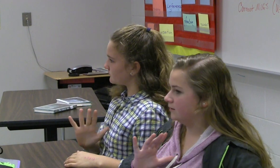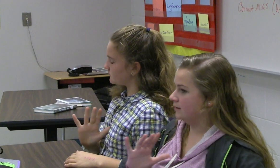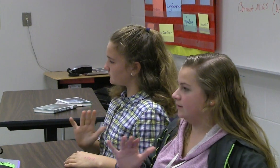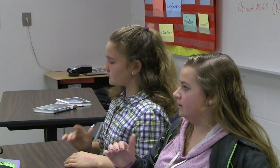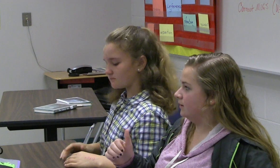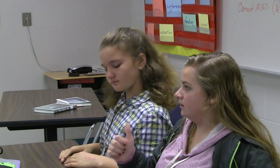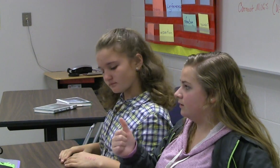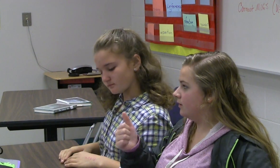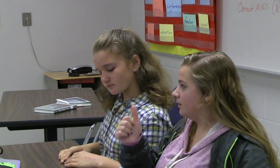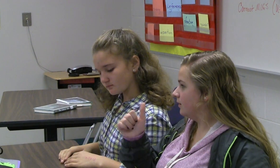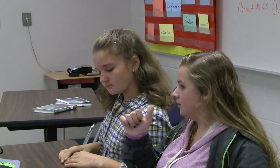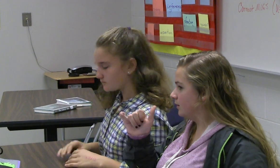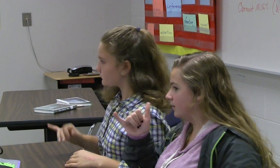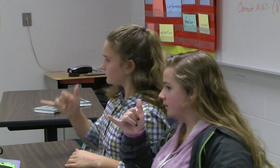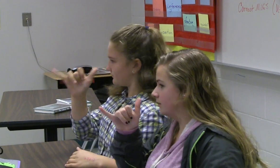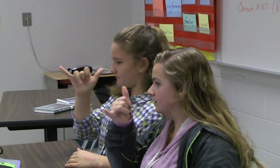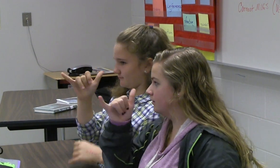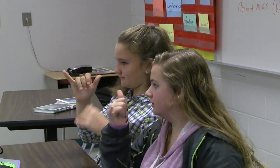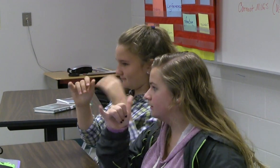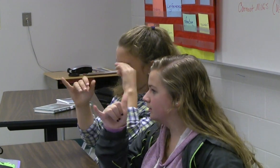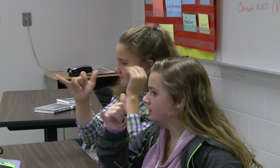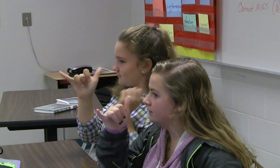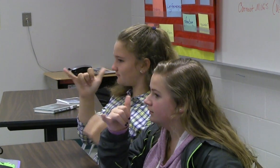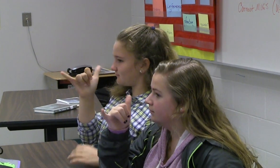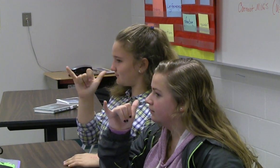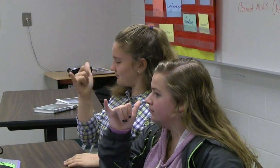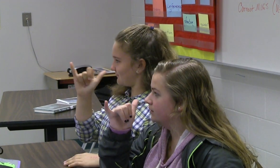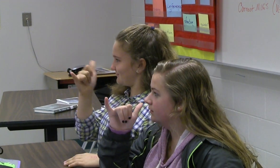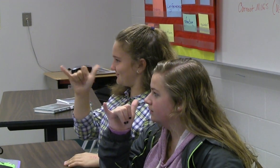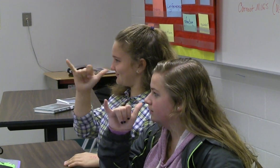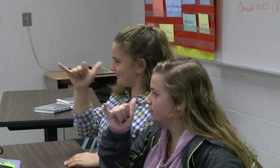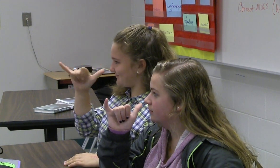silly,